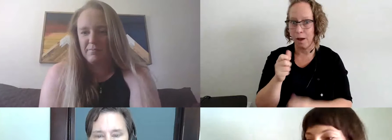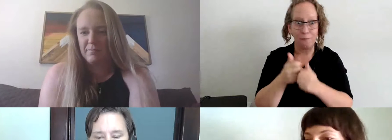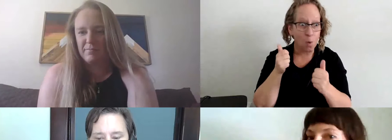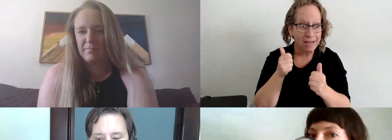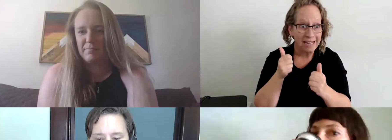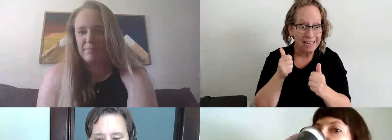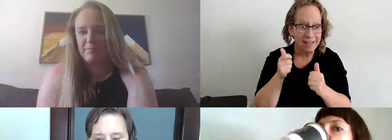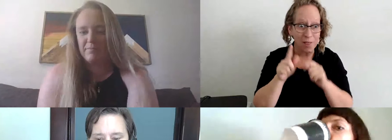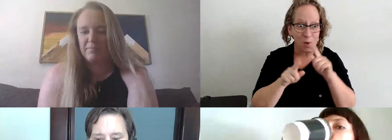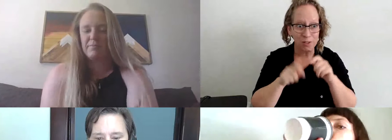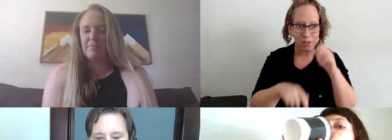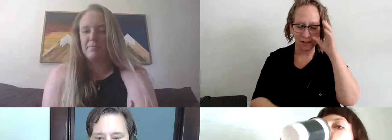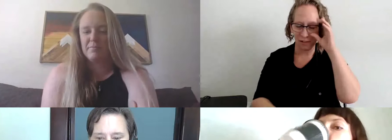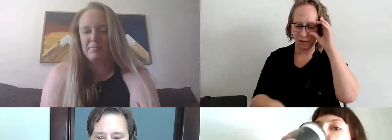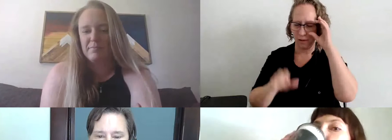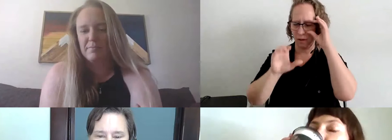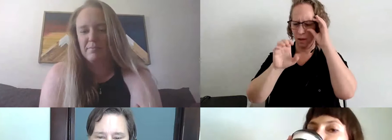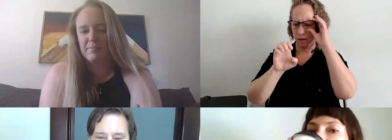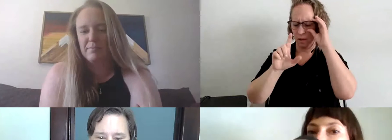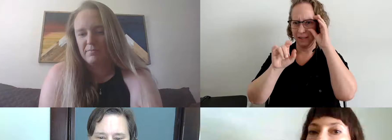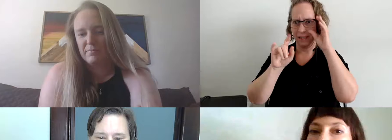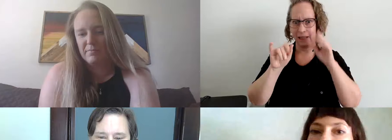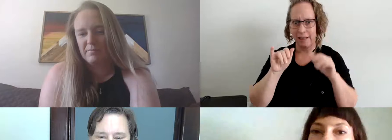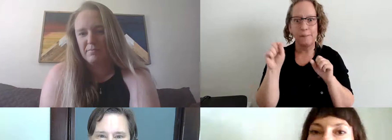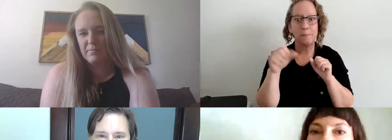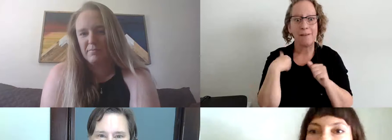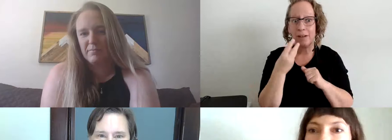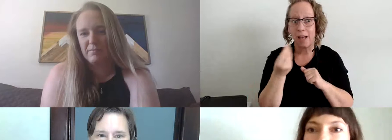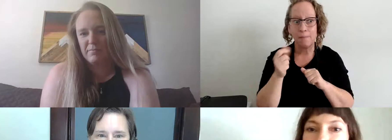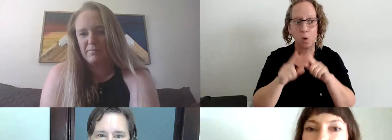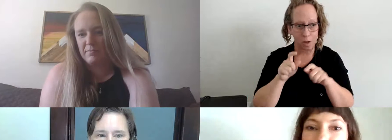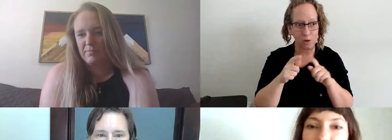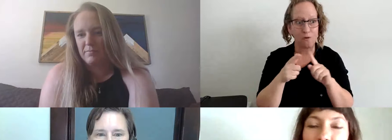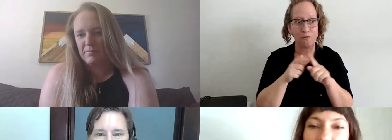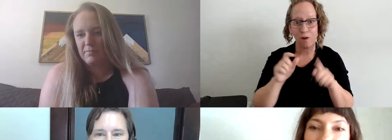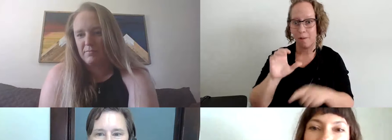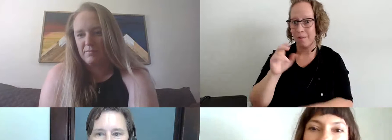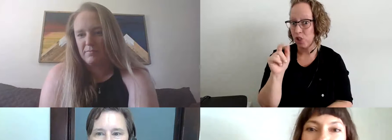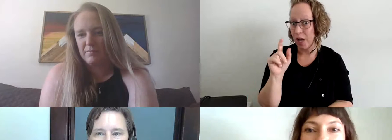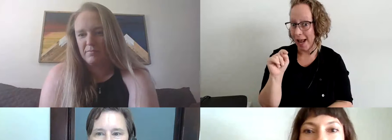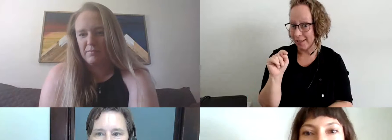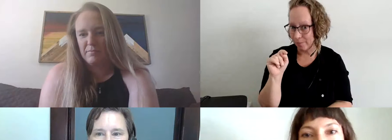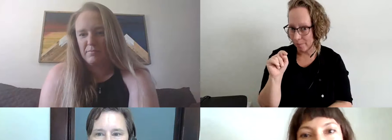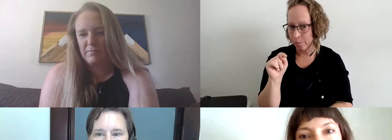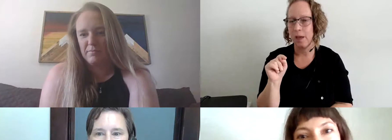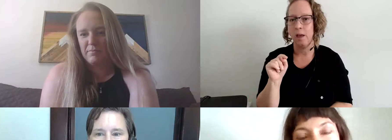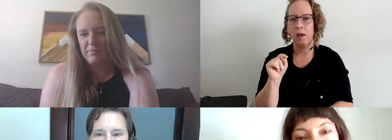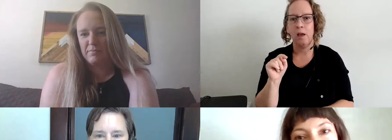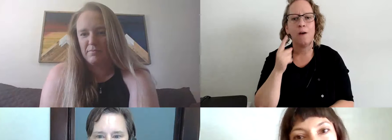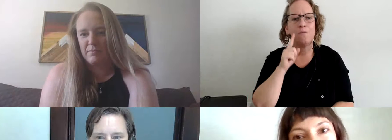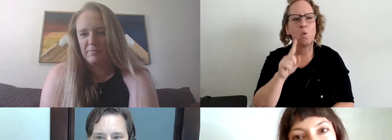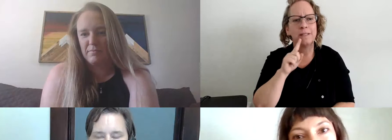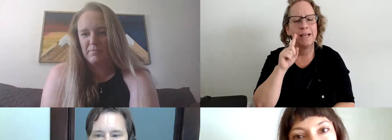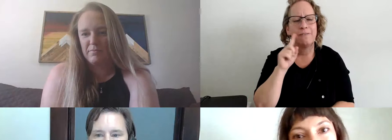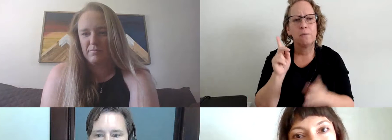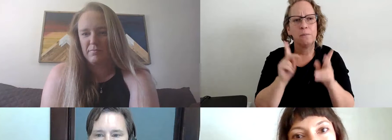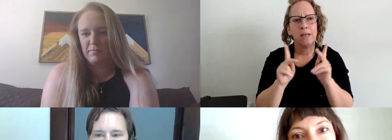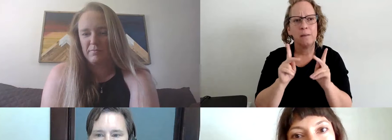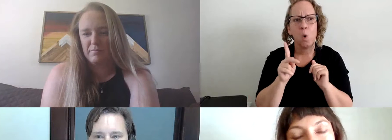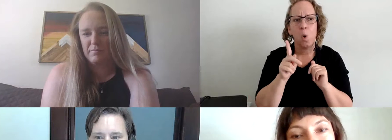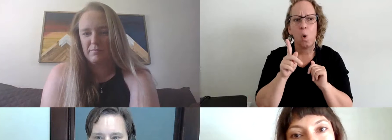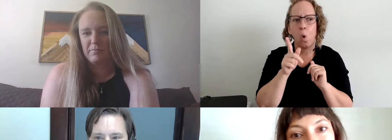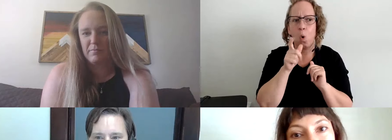questions. Sure. Yeah, we have a couple of questions from the chat box. So for deaf people who